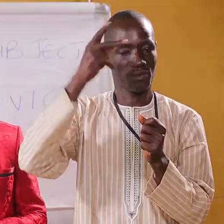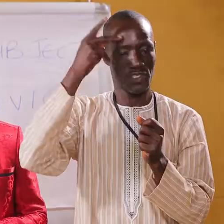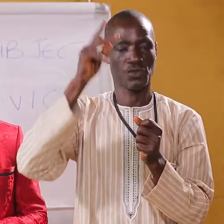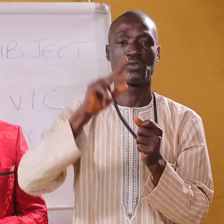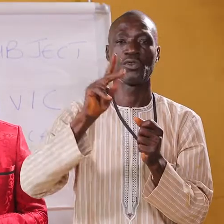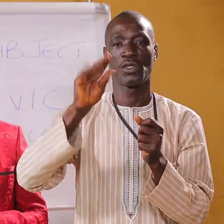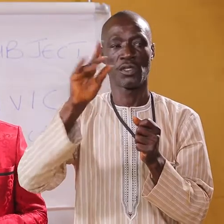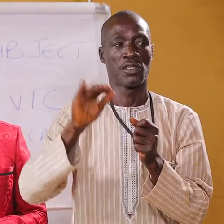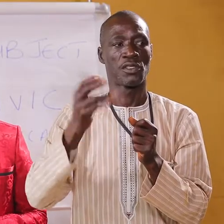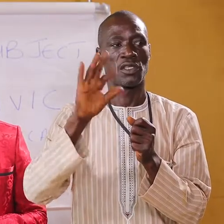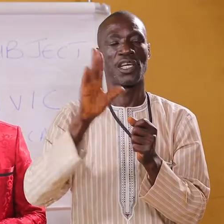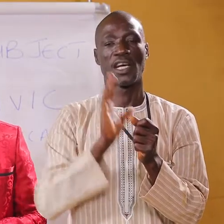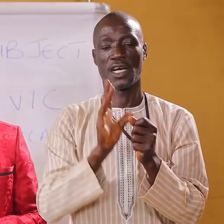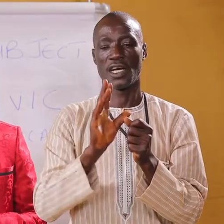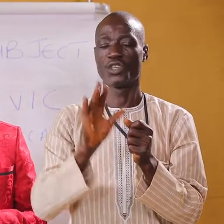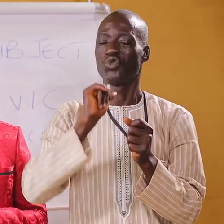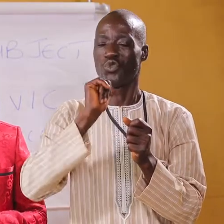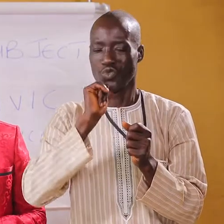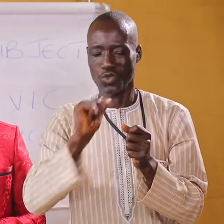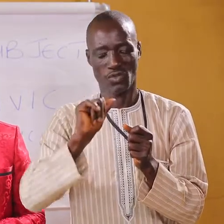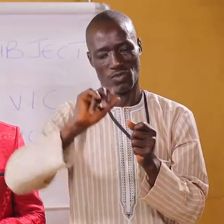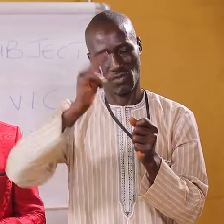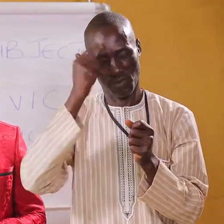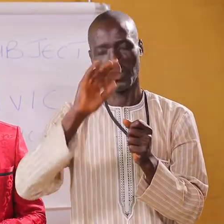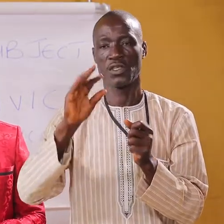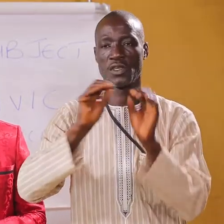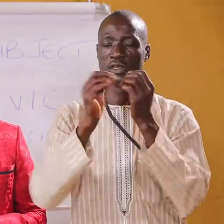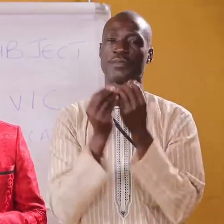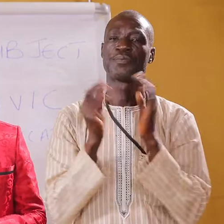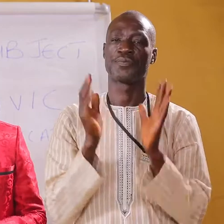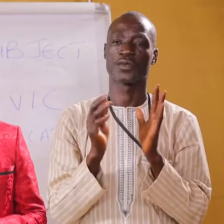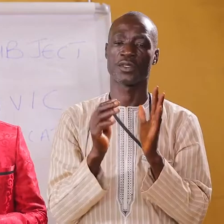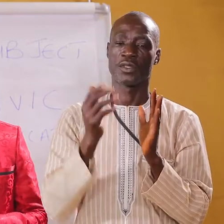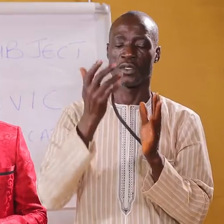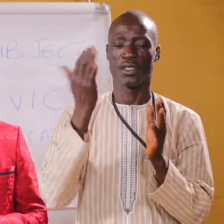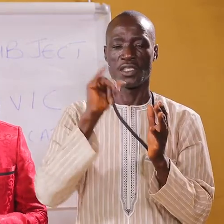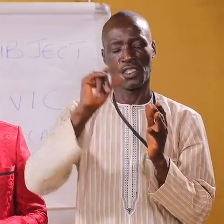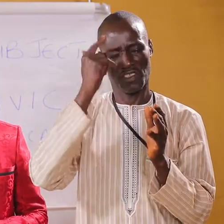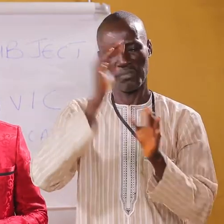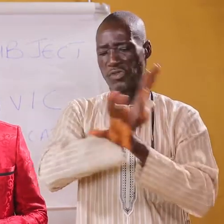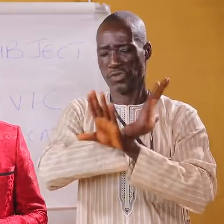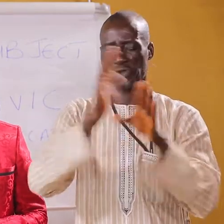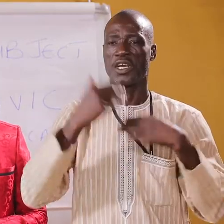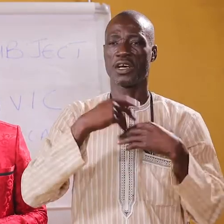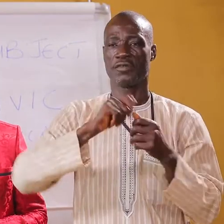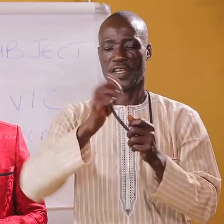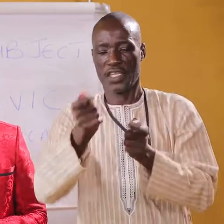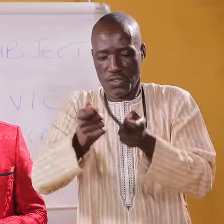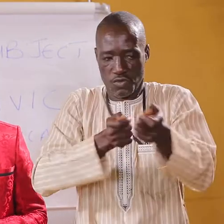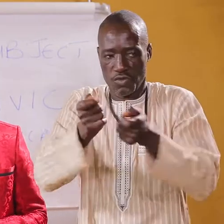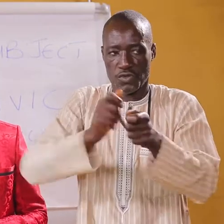parties. They are non-governmental organizations. That is, the government does not have any control over